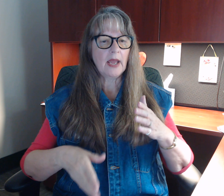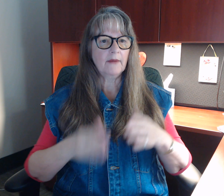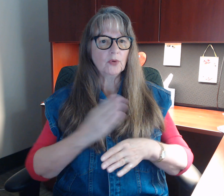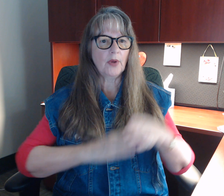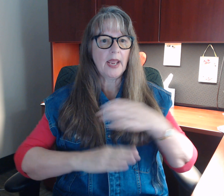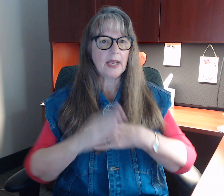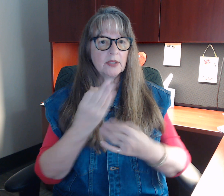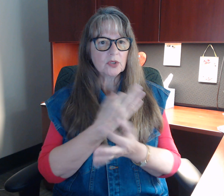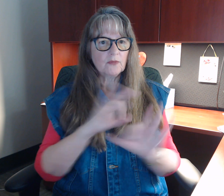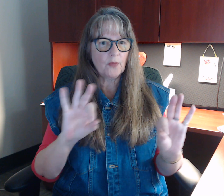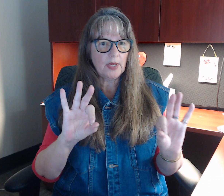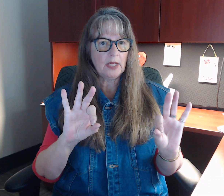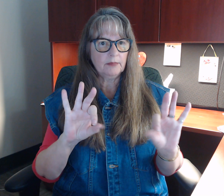your hands free